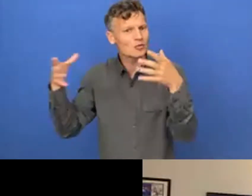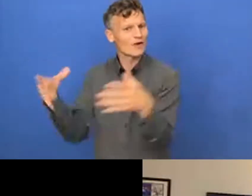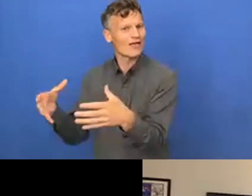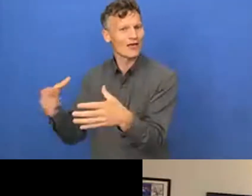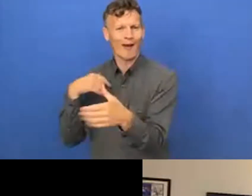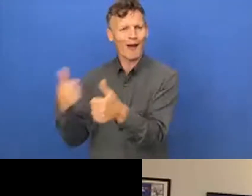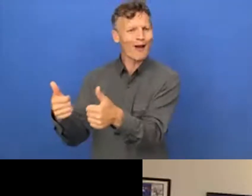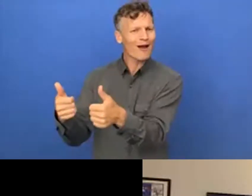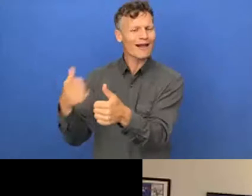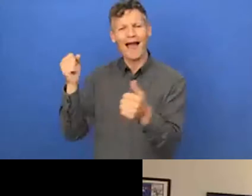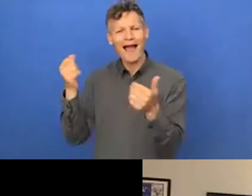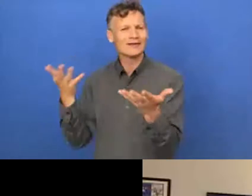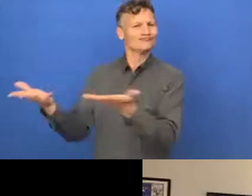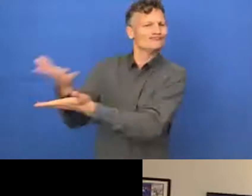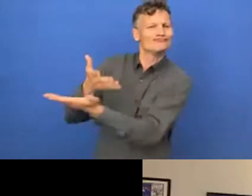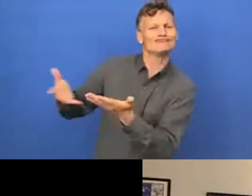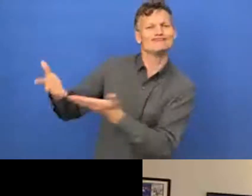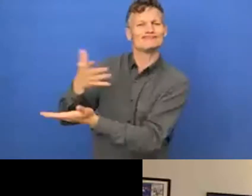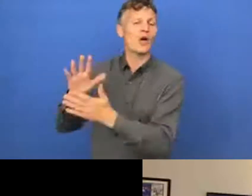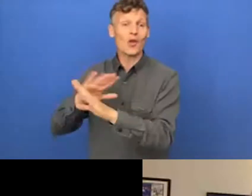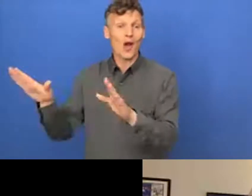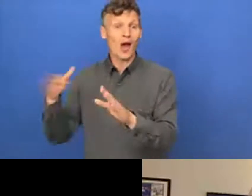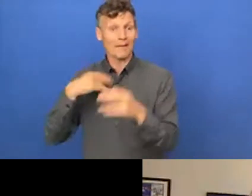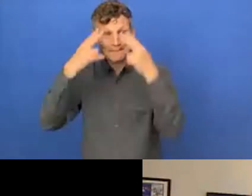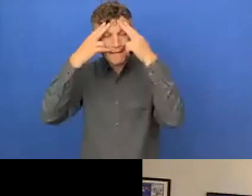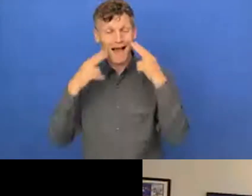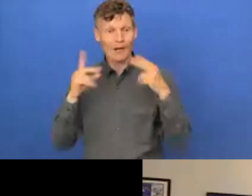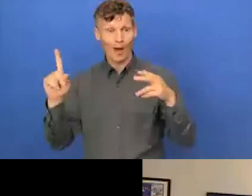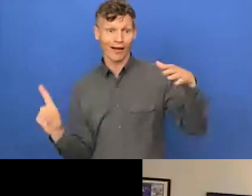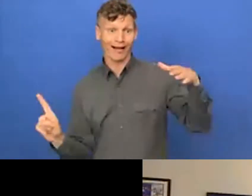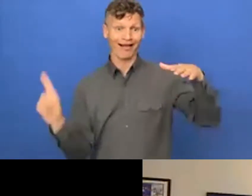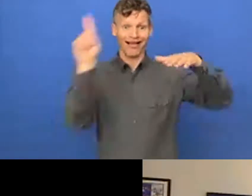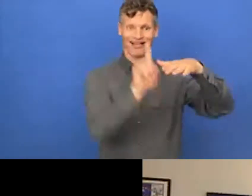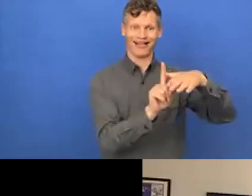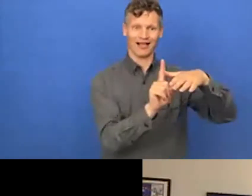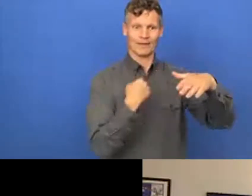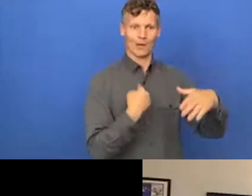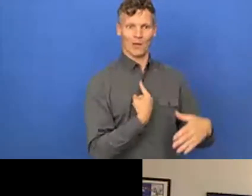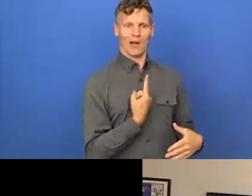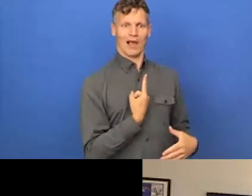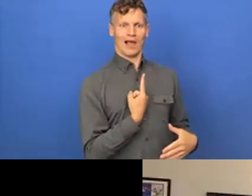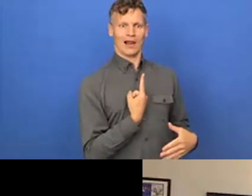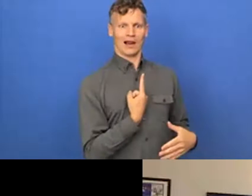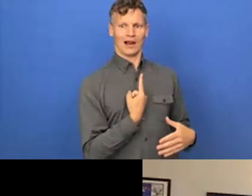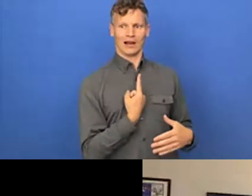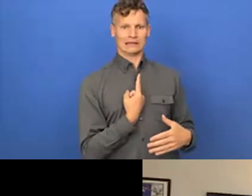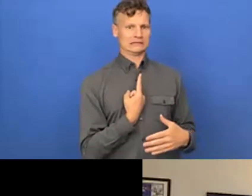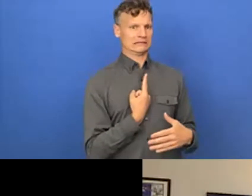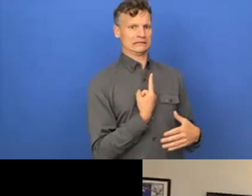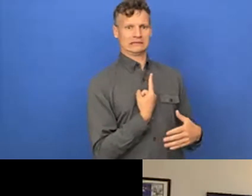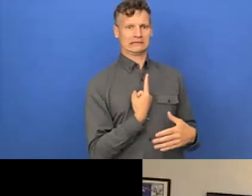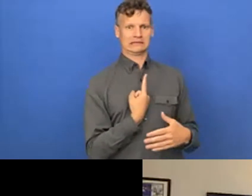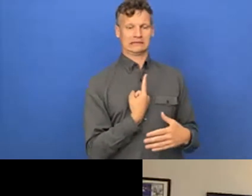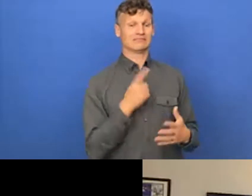and not really having to be different in that setting. However, students in the deaf